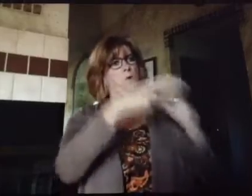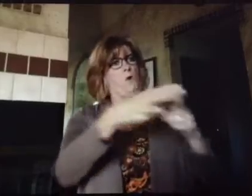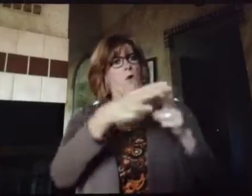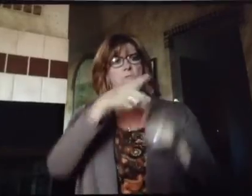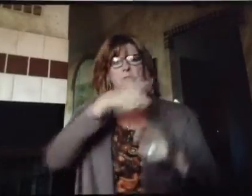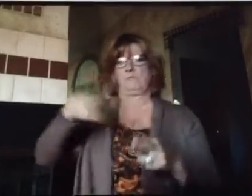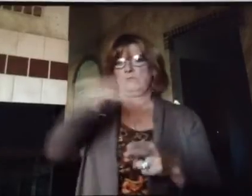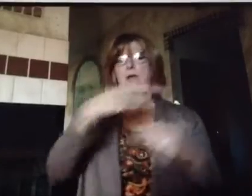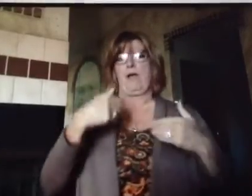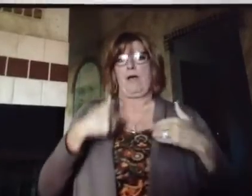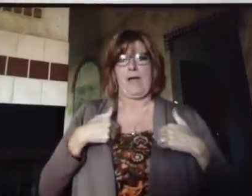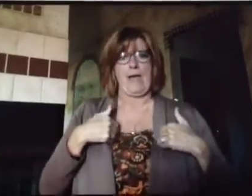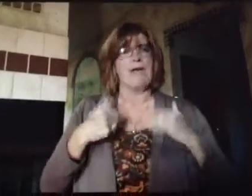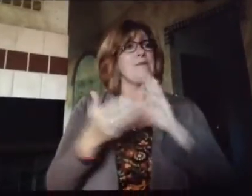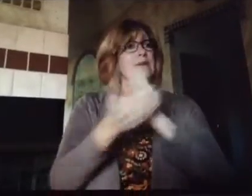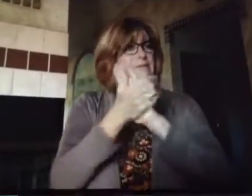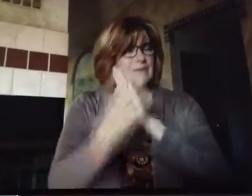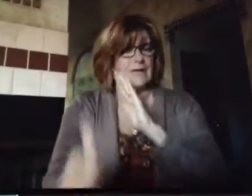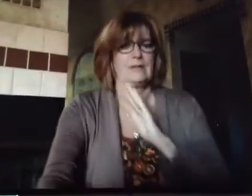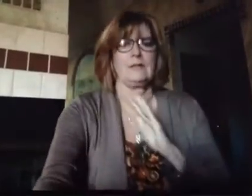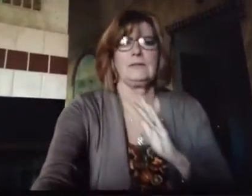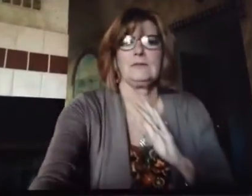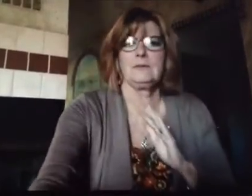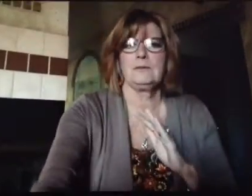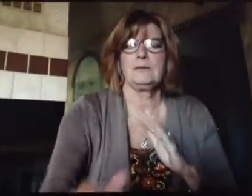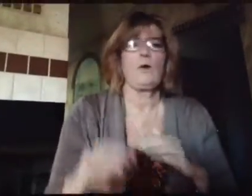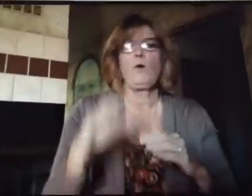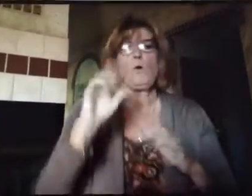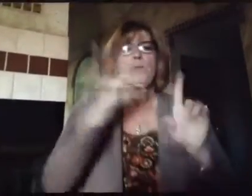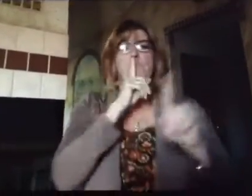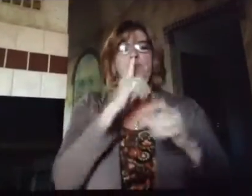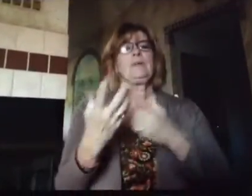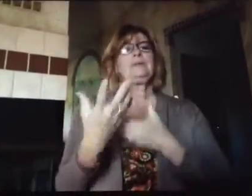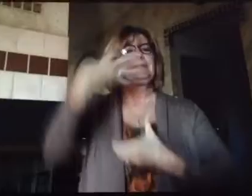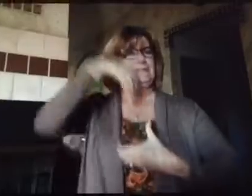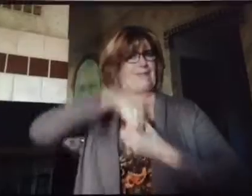who are successful in their fields, and they have this natural skill,